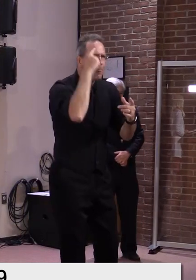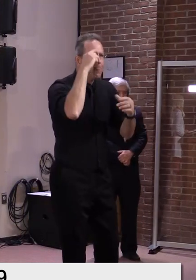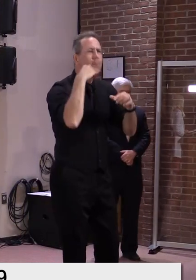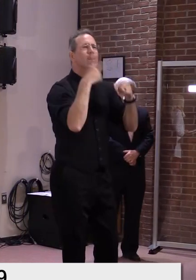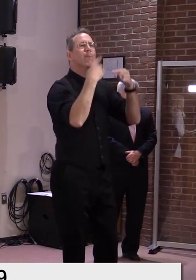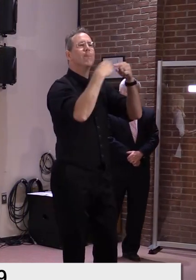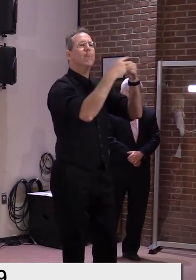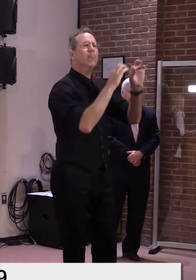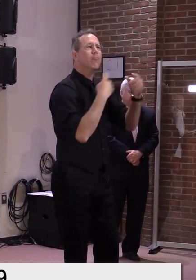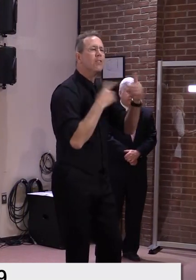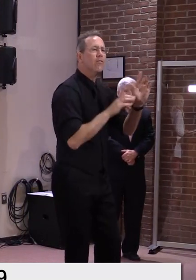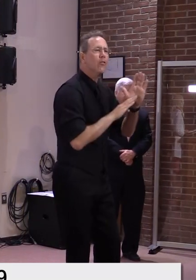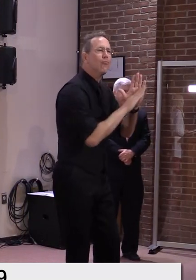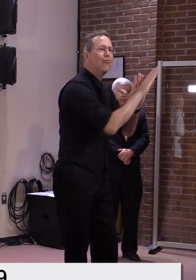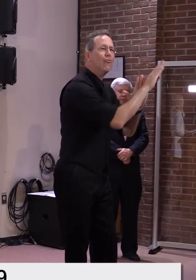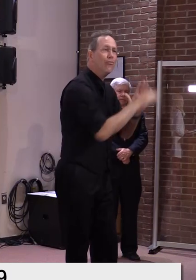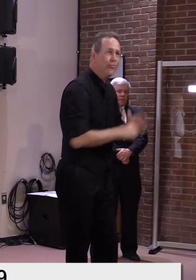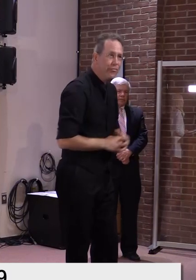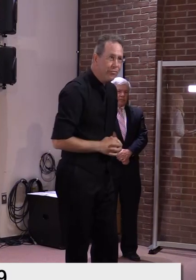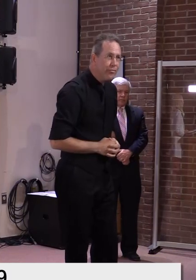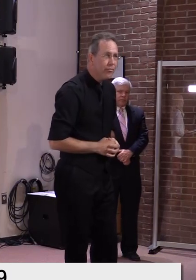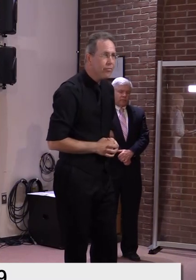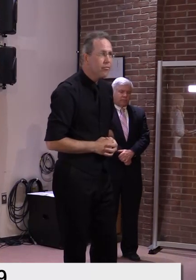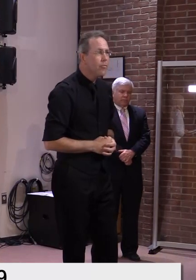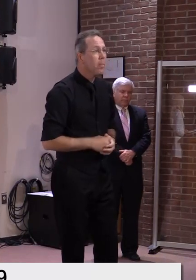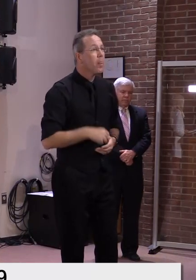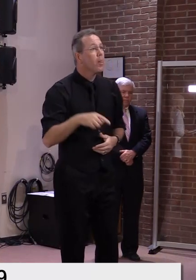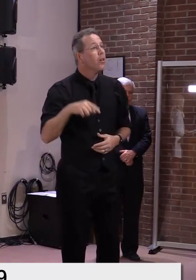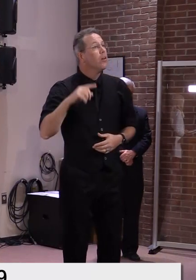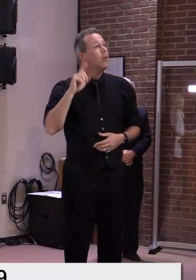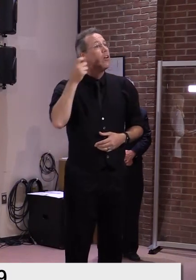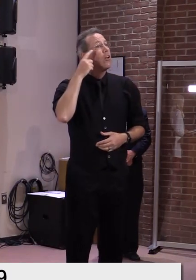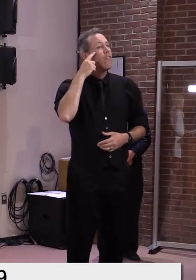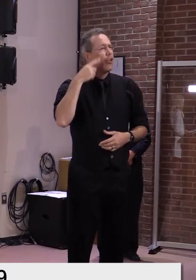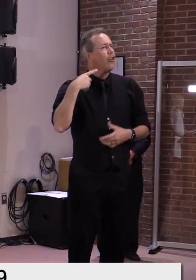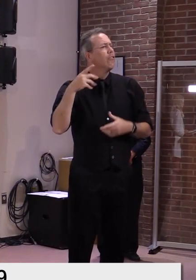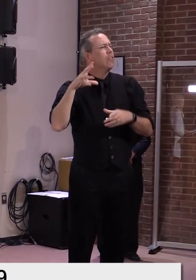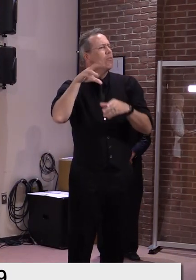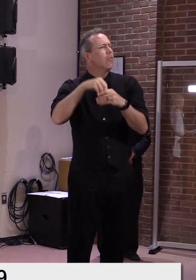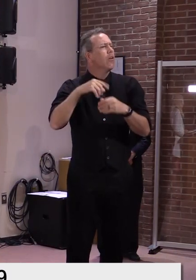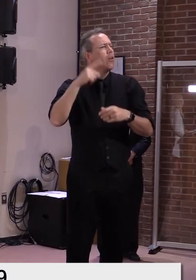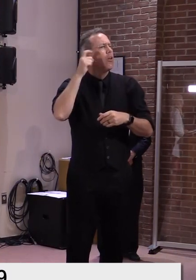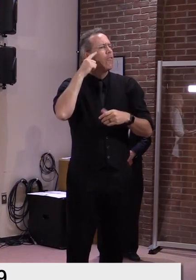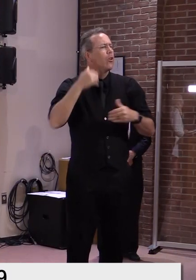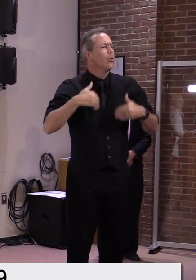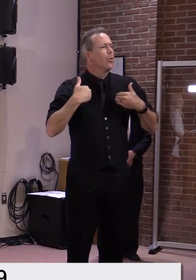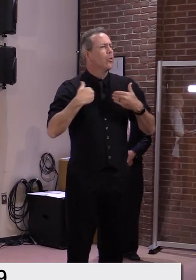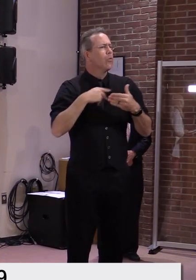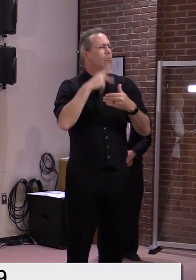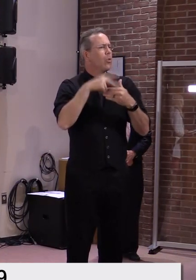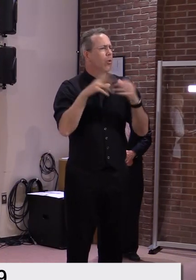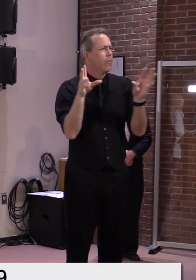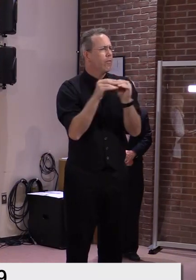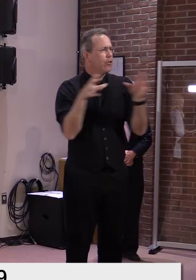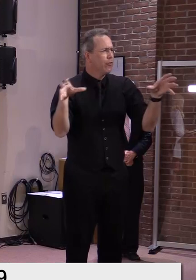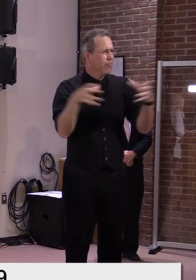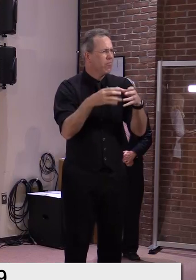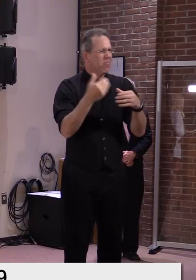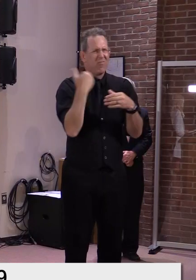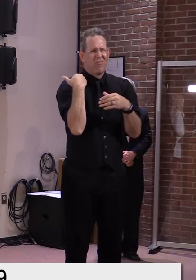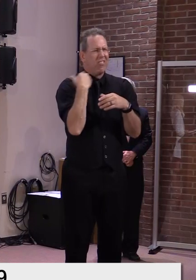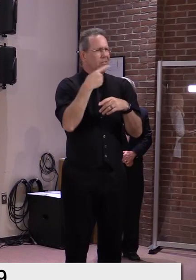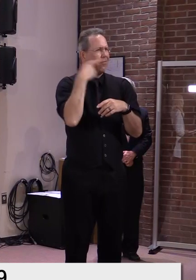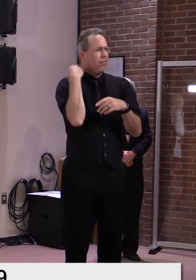At the Governor's Youth Summit earlier this year, we heard directly from children and youth from across Vermont. They told us what they